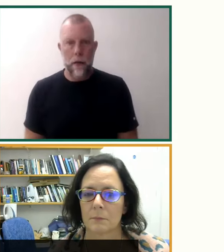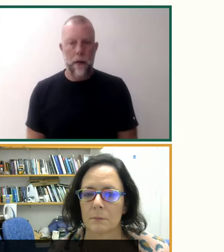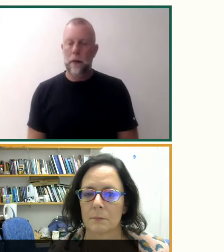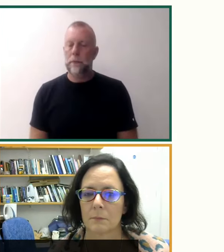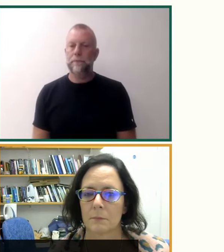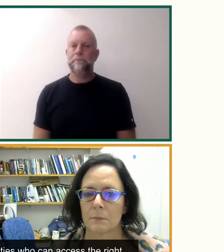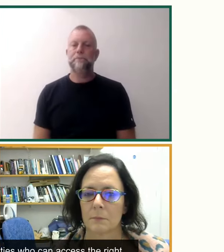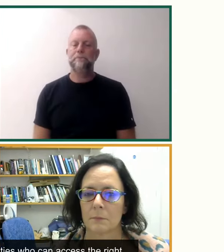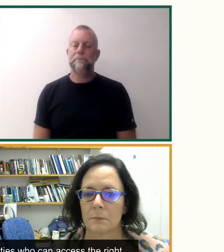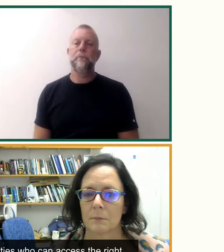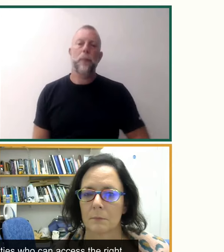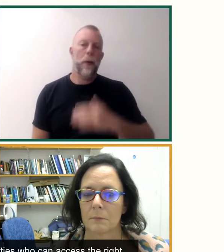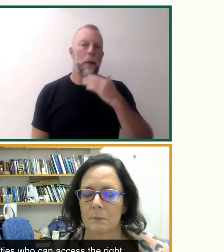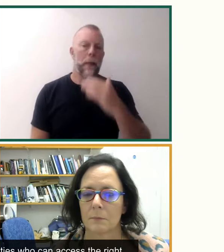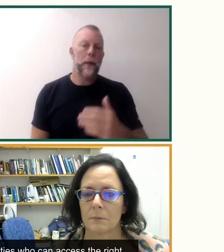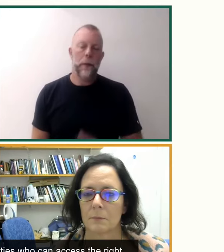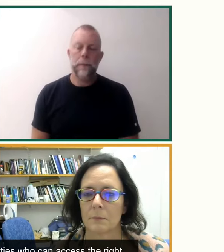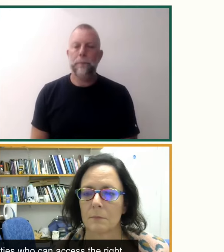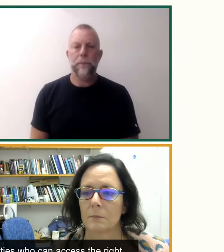Thank you.